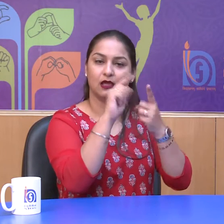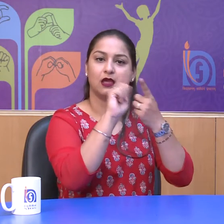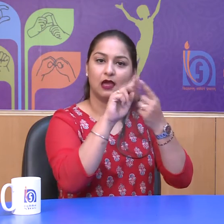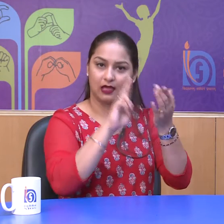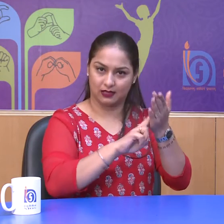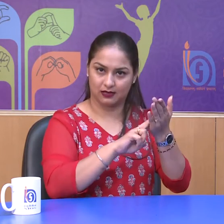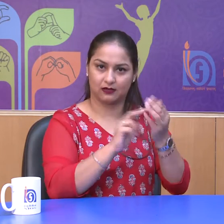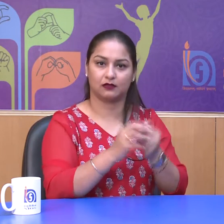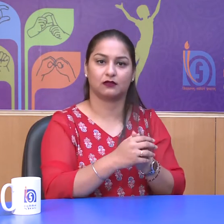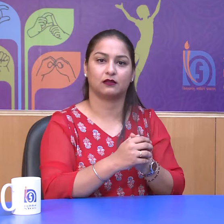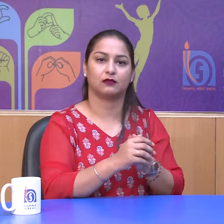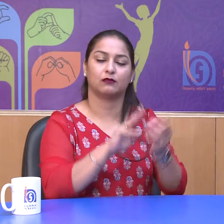Nuruddin,